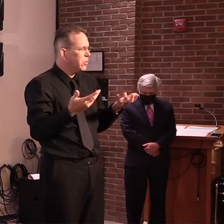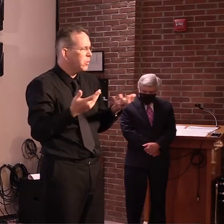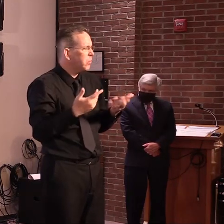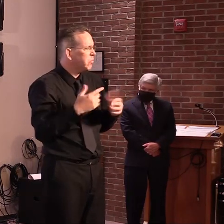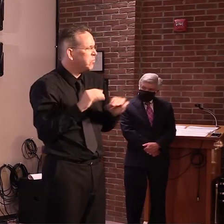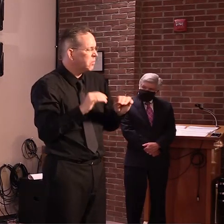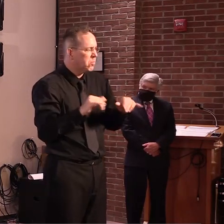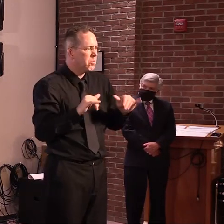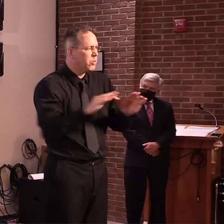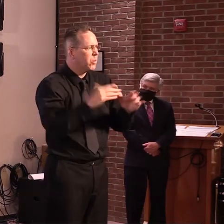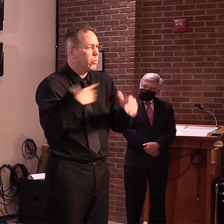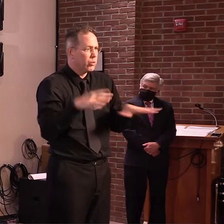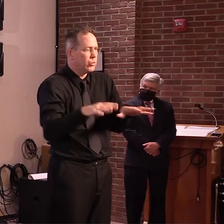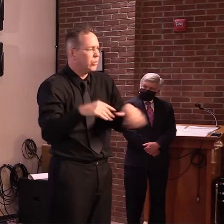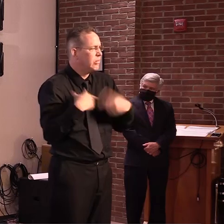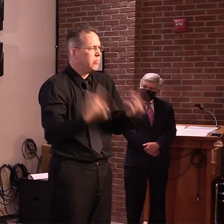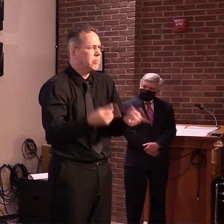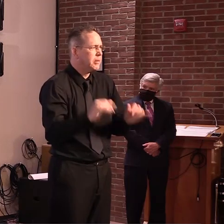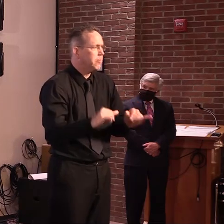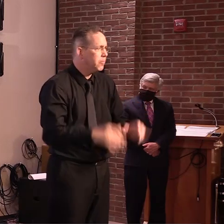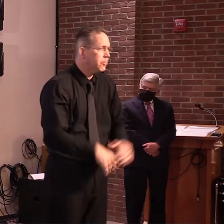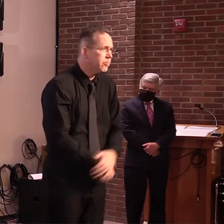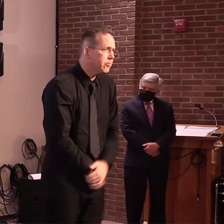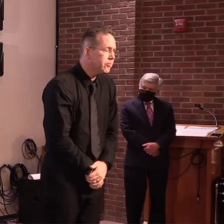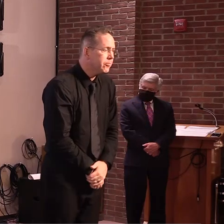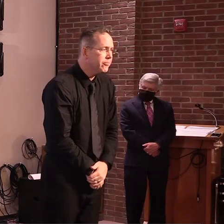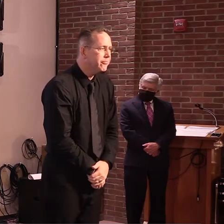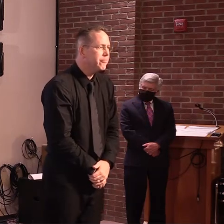same way for that incident as well.